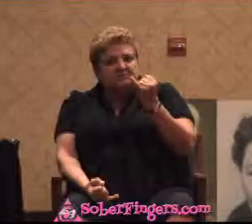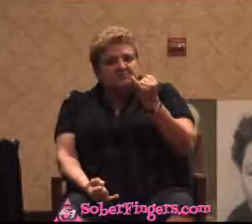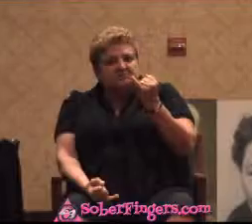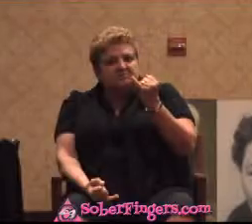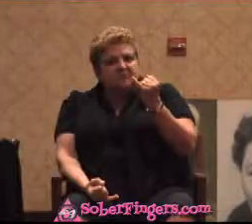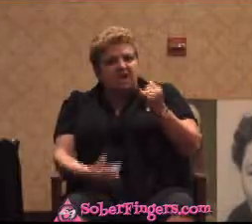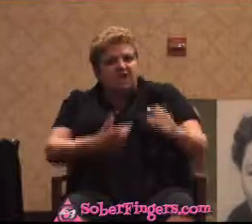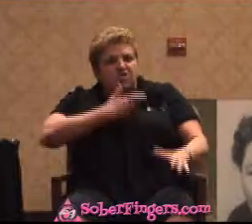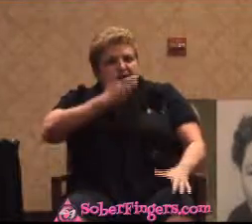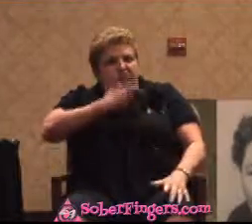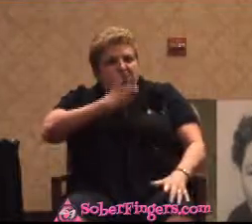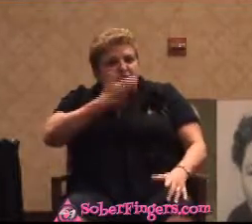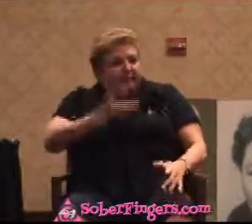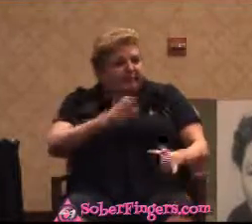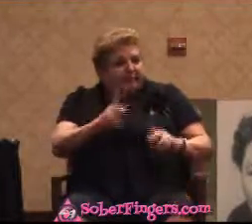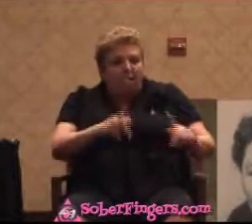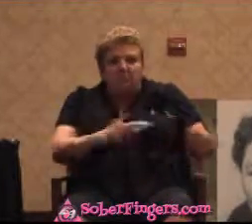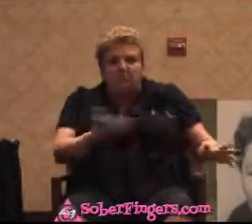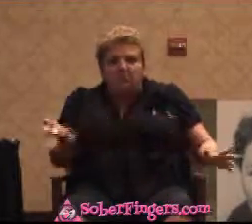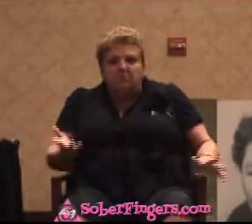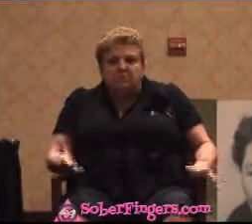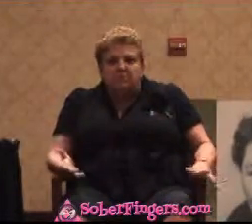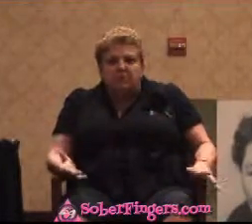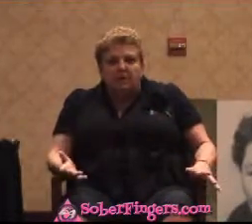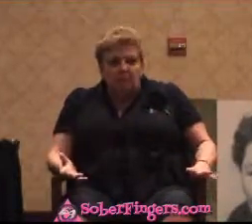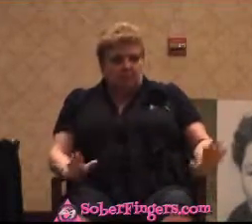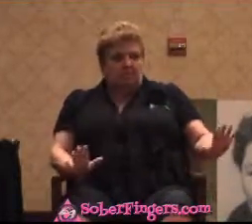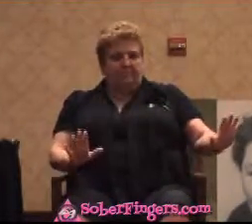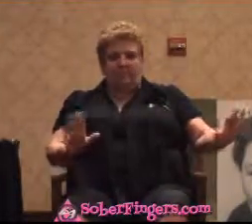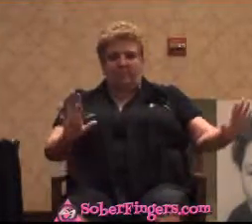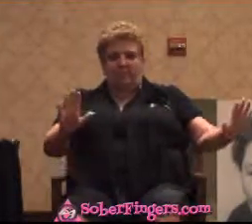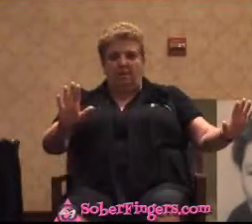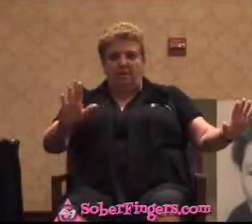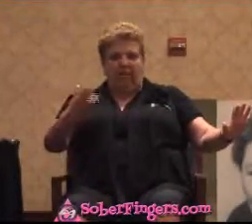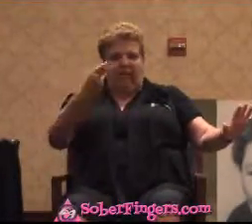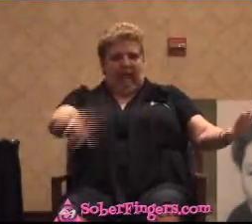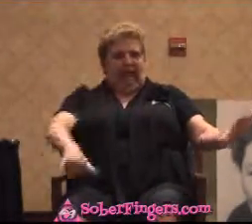Crack, crack, crack. So I'm like, hey,